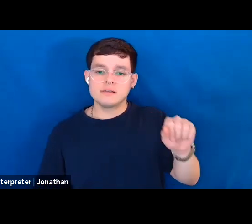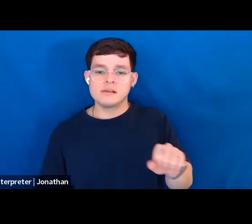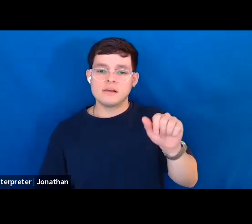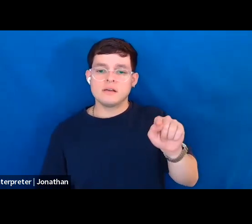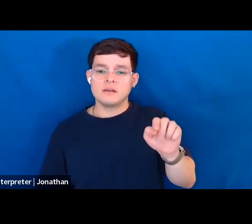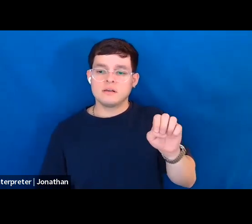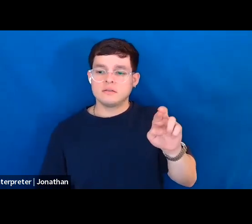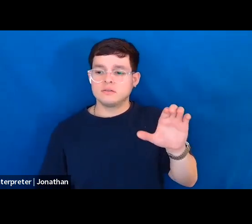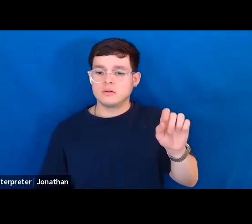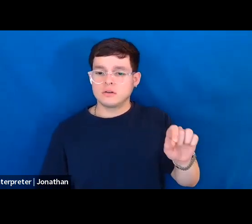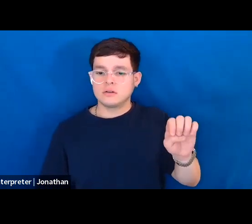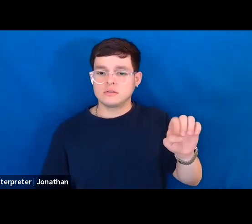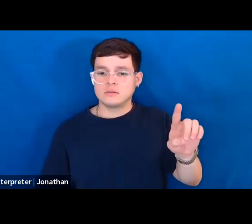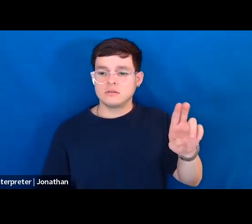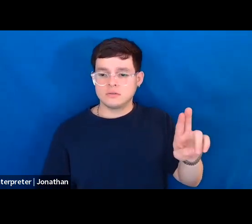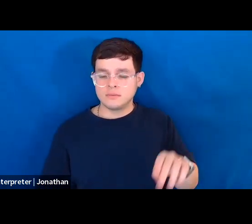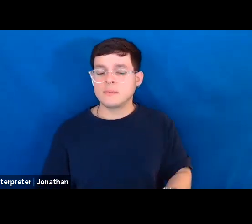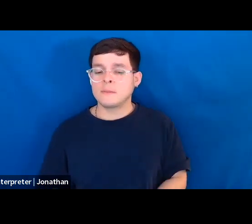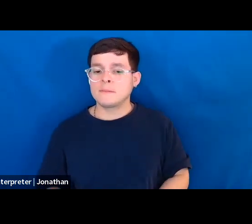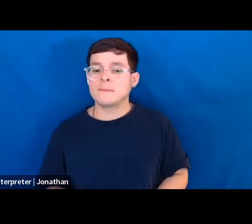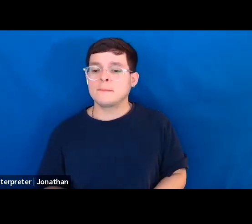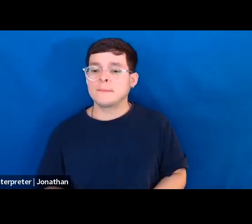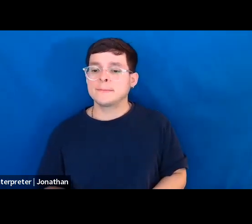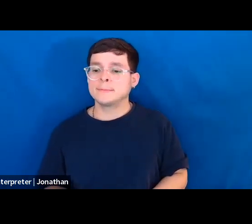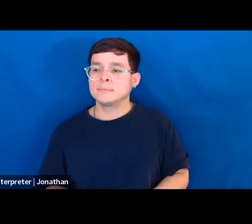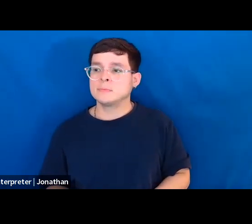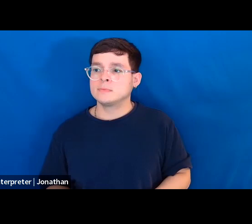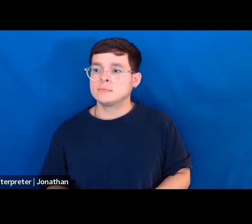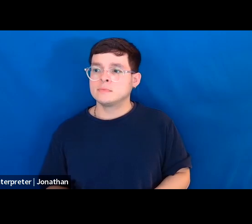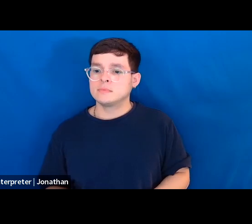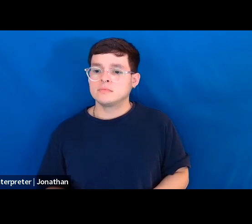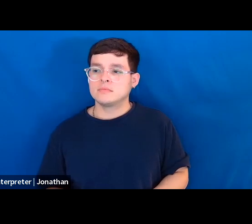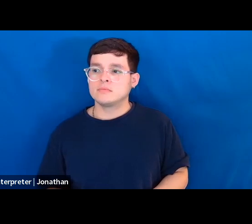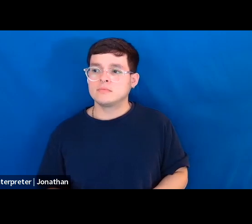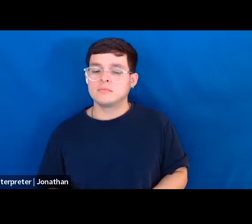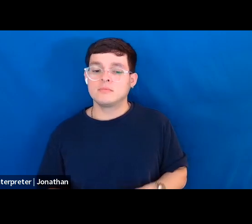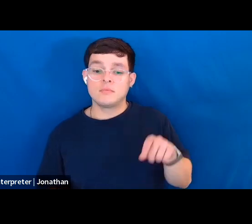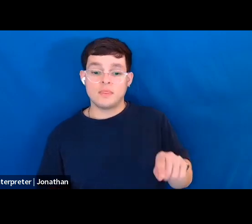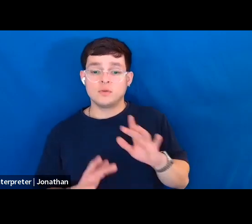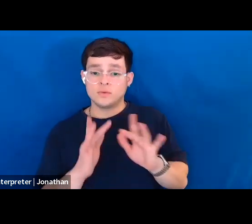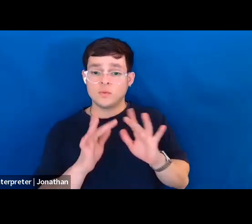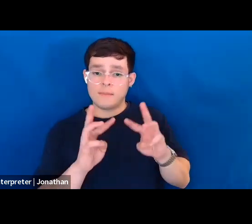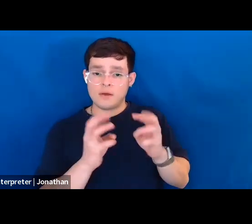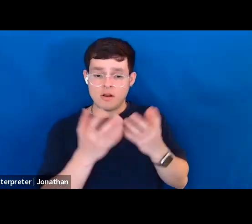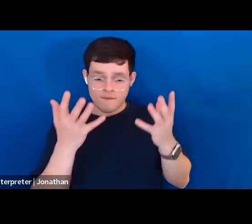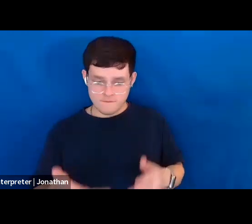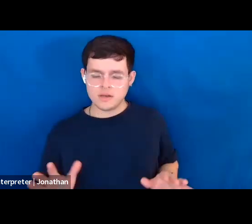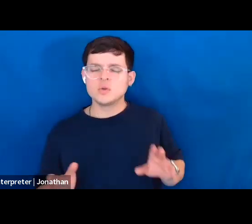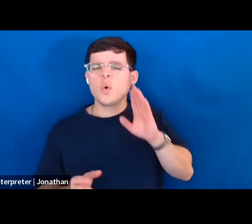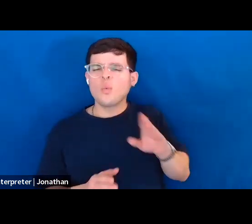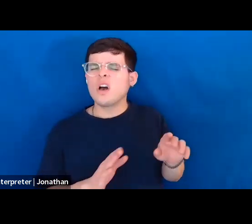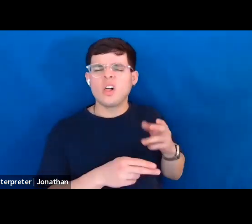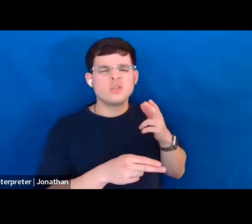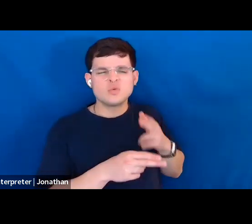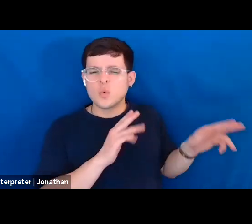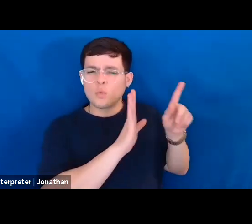revise@turk.edu. And you'll also be getting a short survey from us after this webinar, and we look forward to hearing